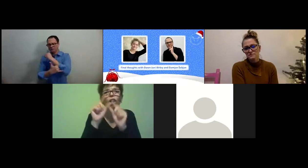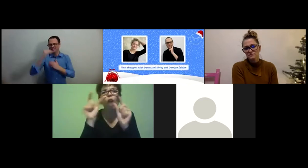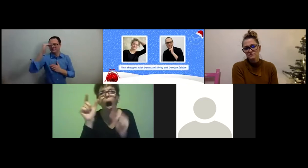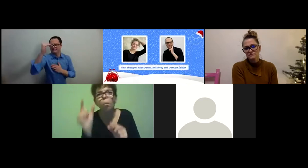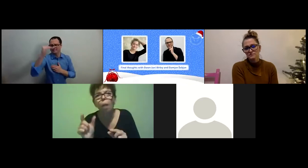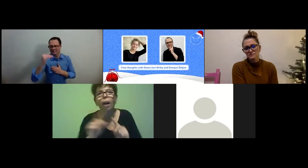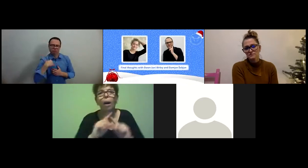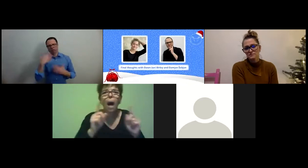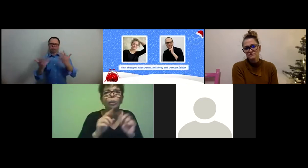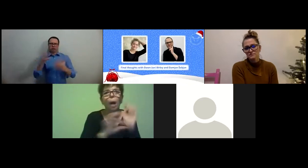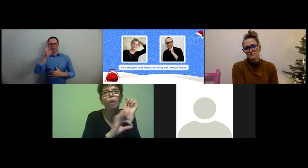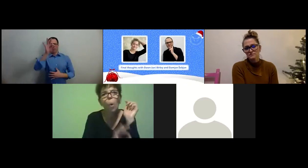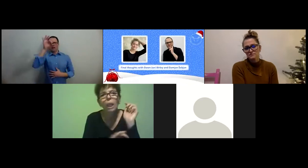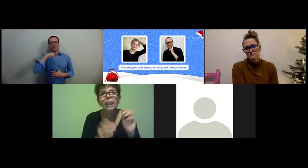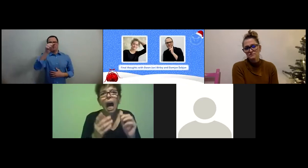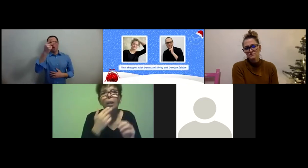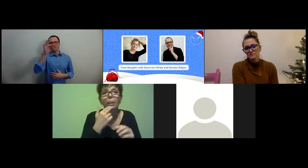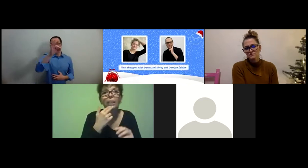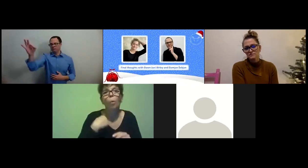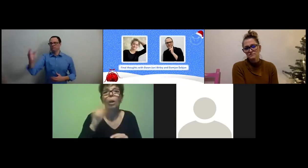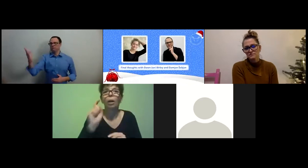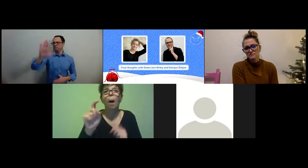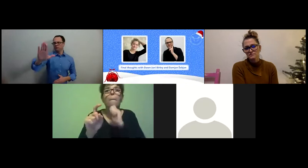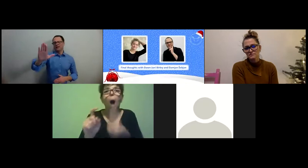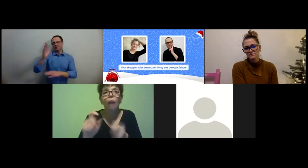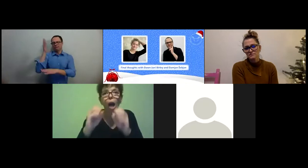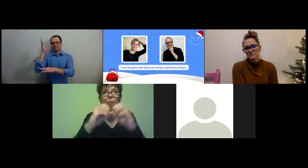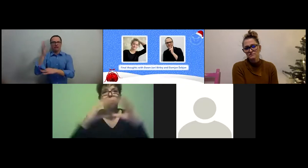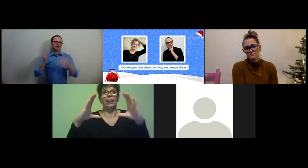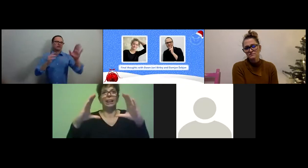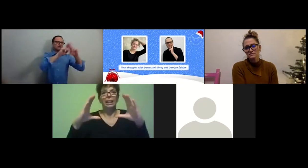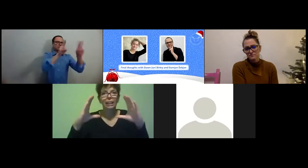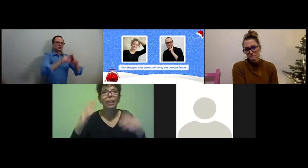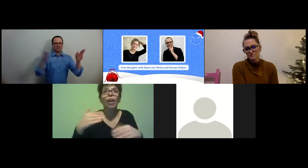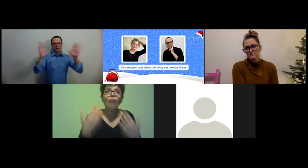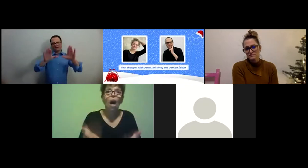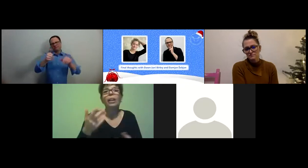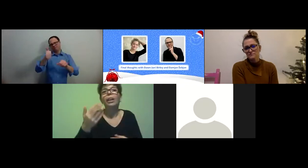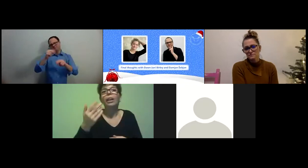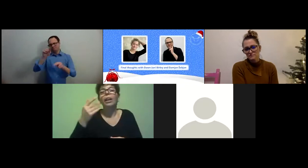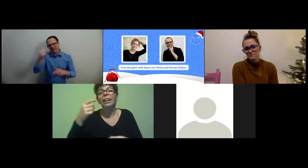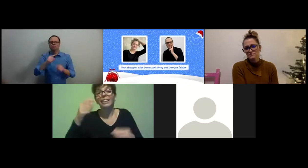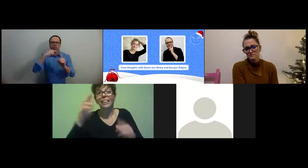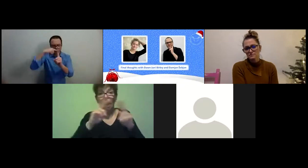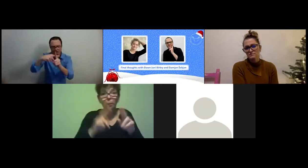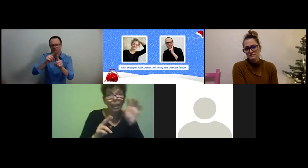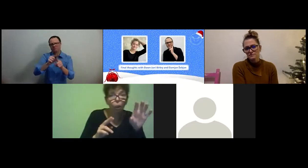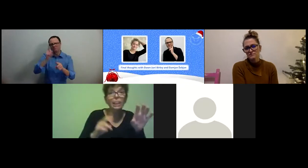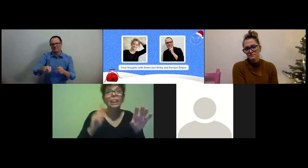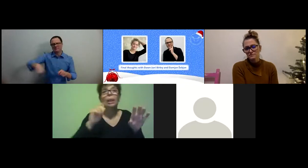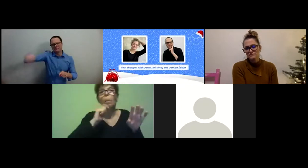their program so that people could pick their interpreter, they could